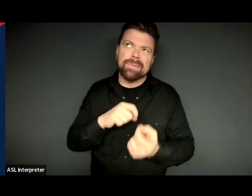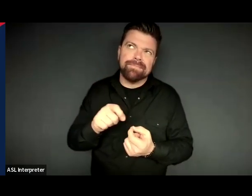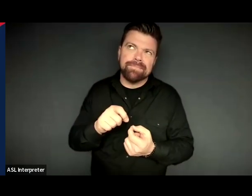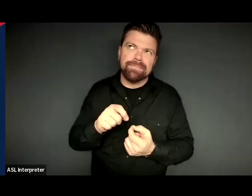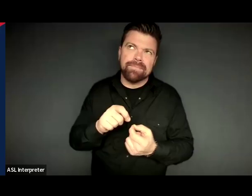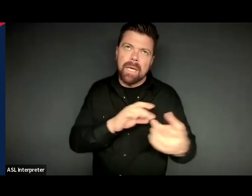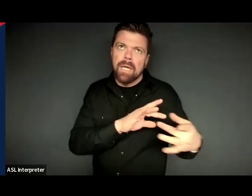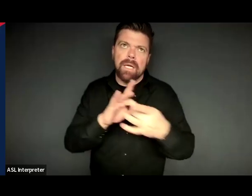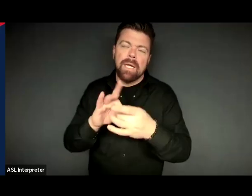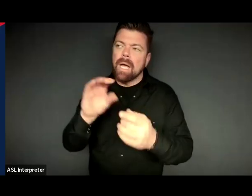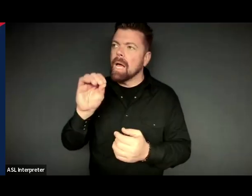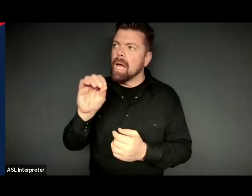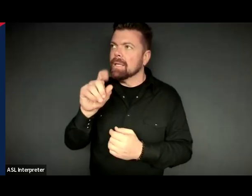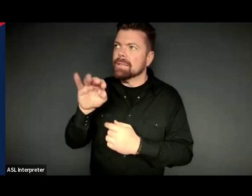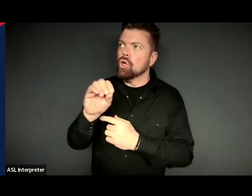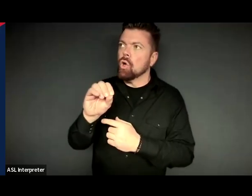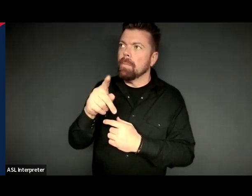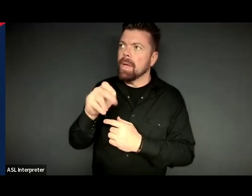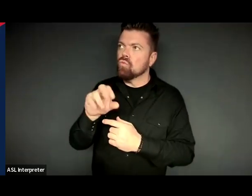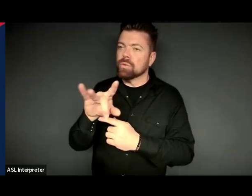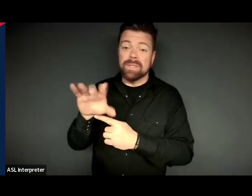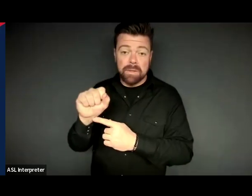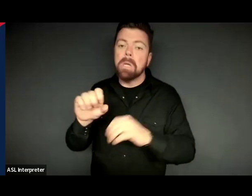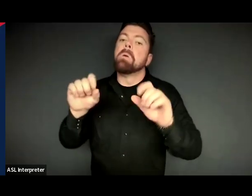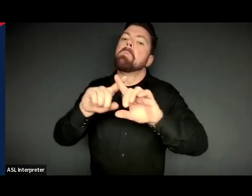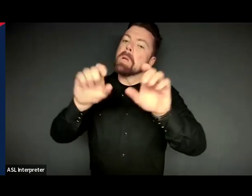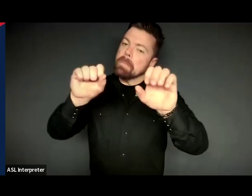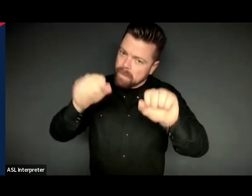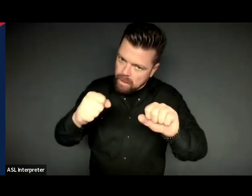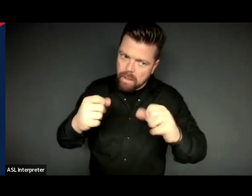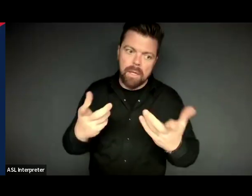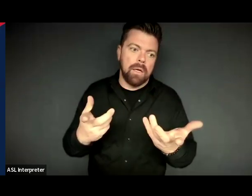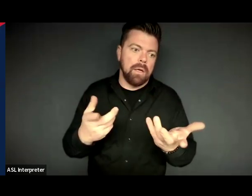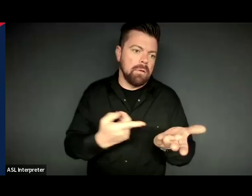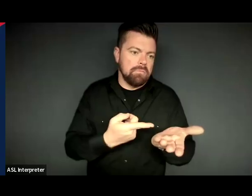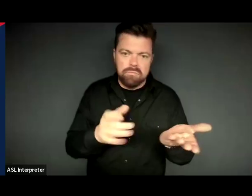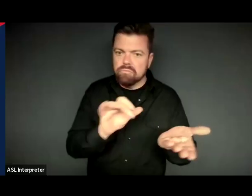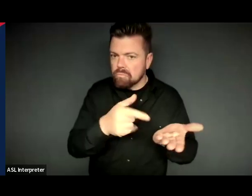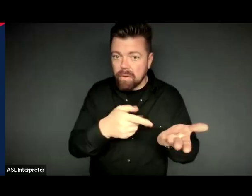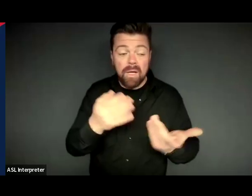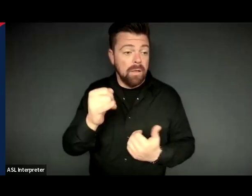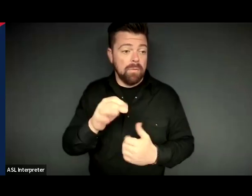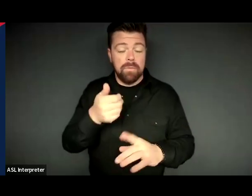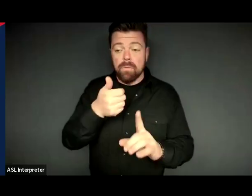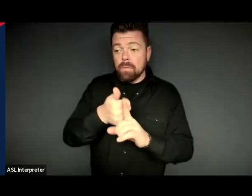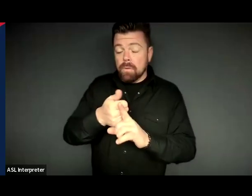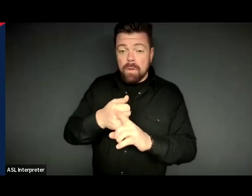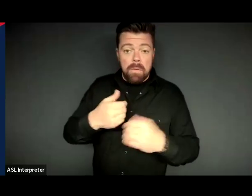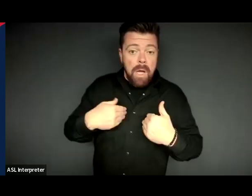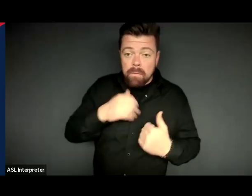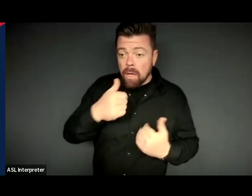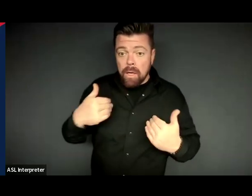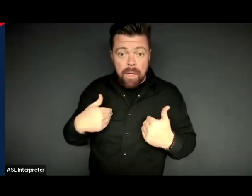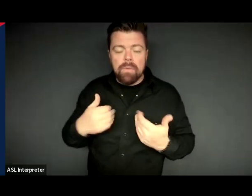with osteoporosis, but they can go together. So if you have, or if you don't have, most insurance companies now